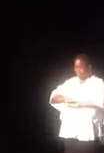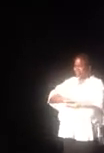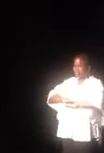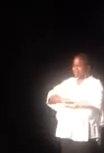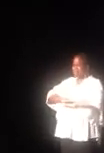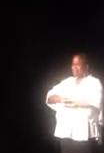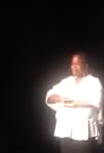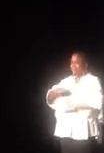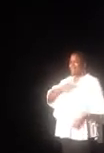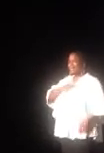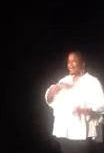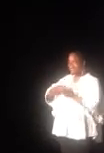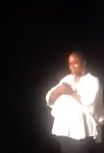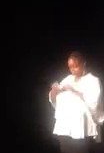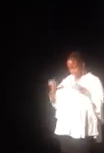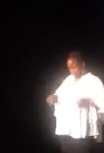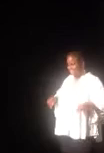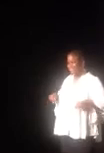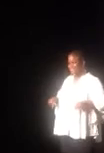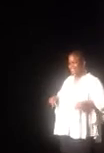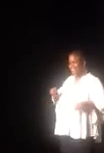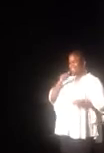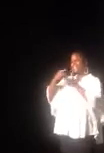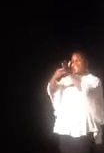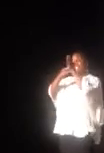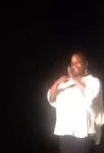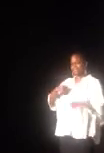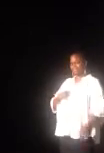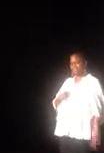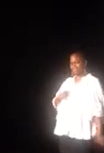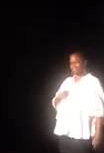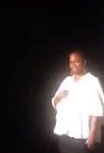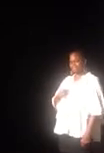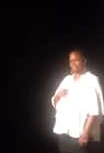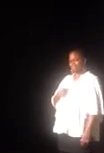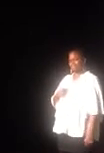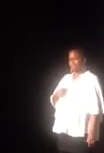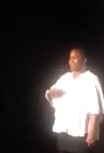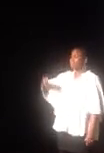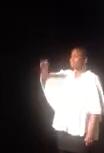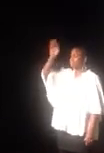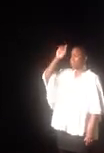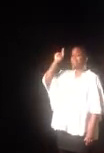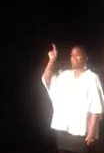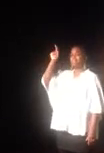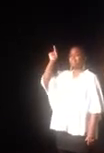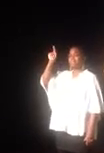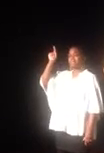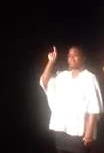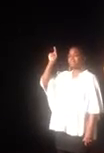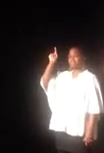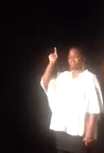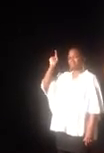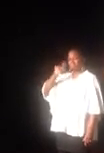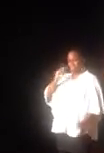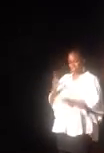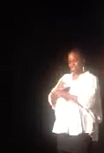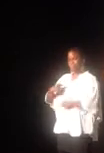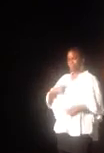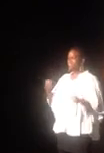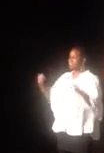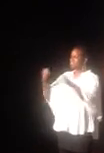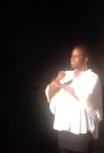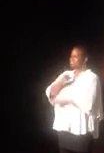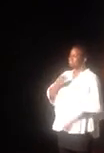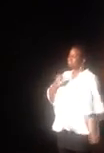peace. Because at that point, my purpose was revealed to me. God used me as a